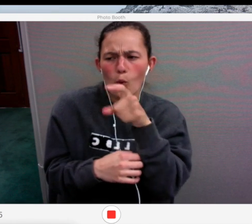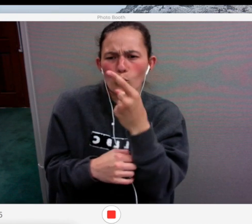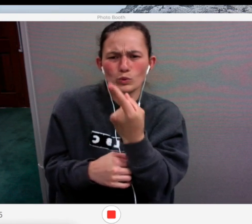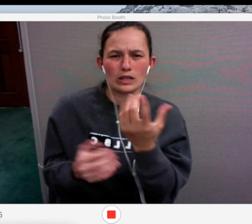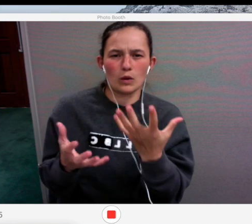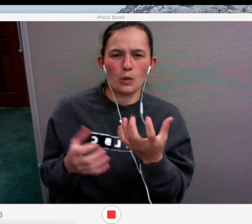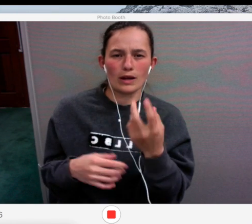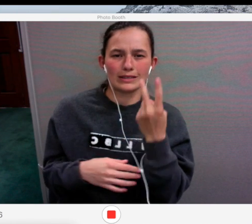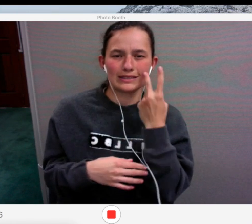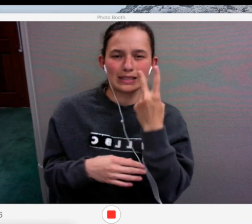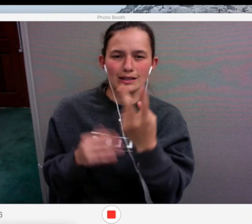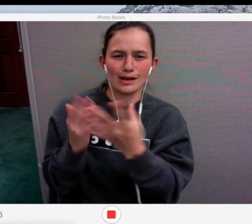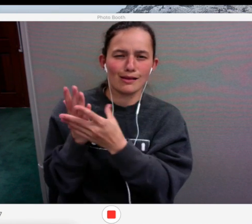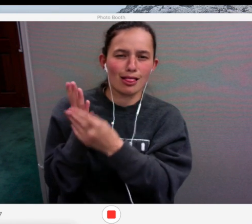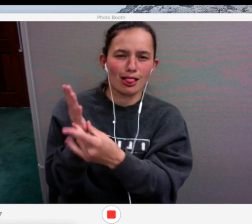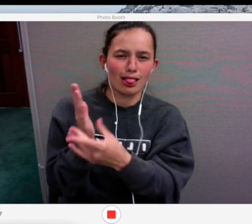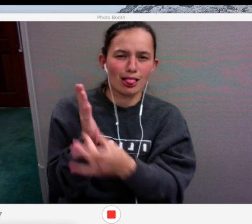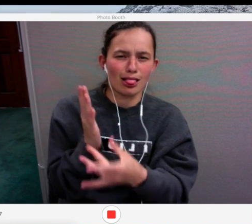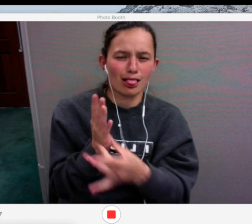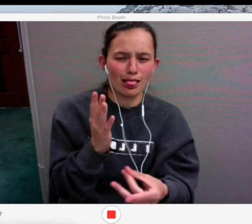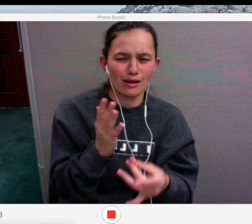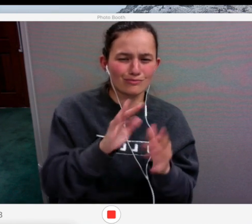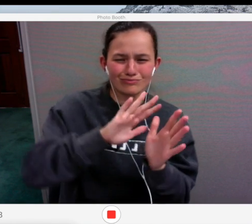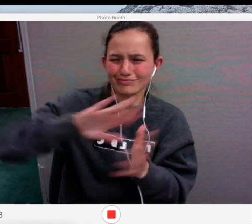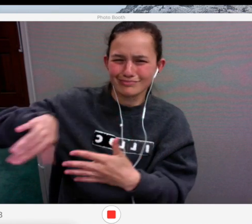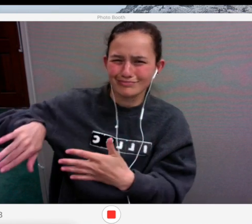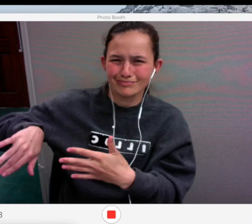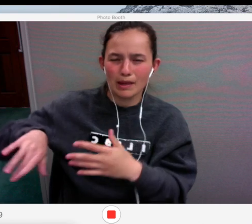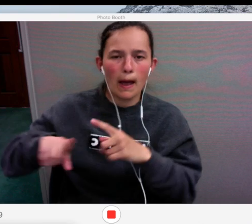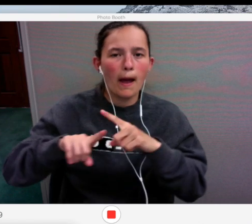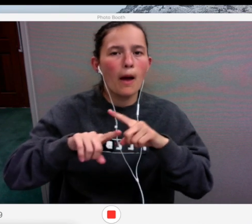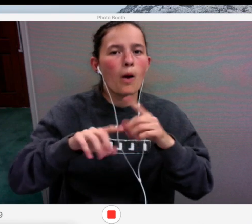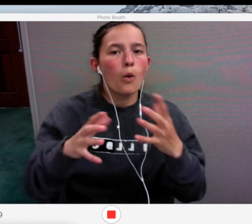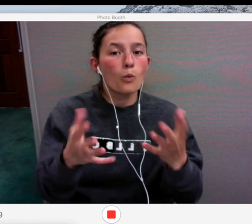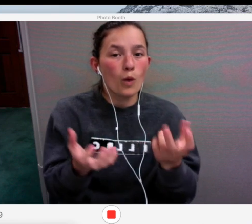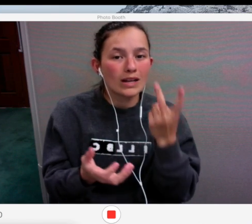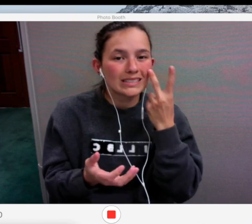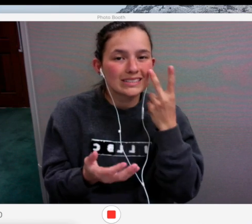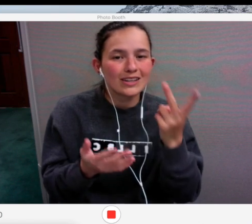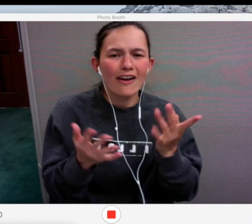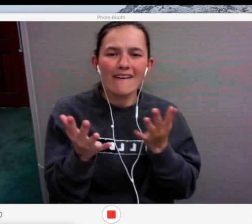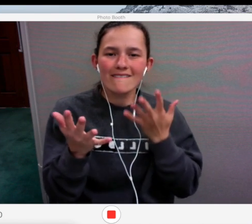the skills, but they look for friendliness.